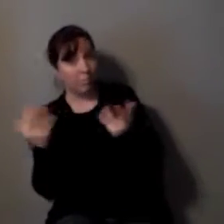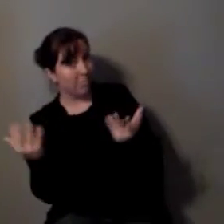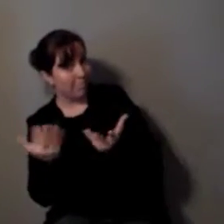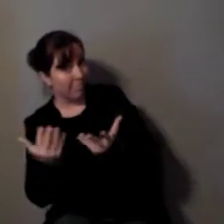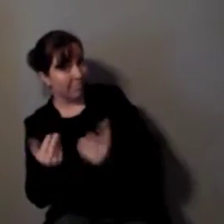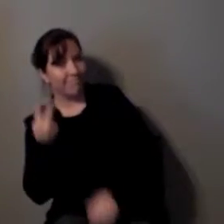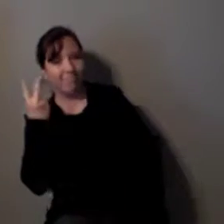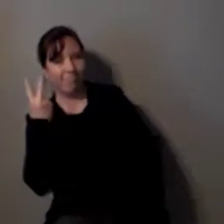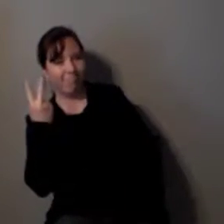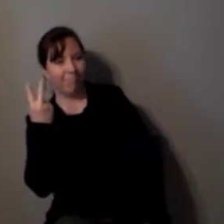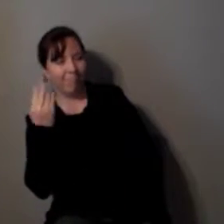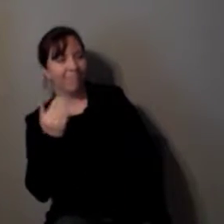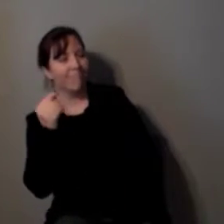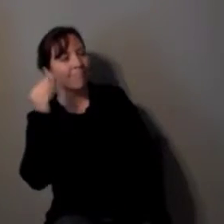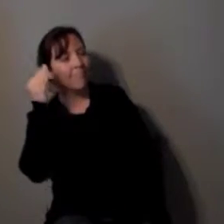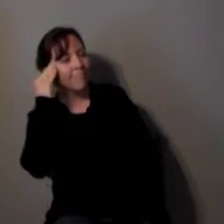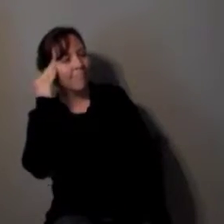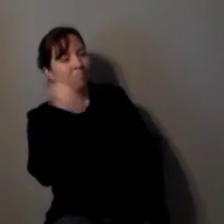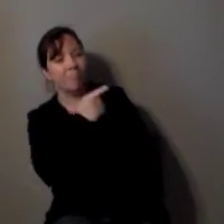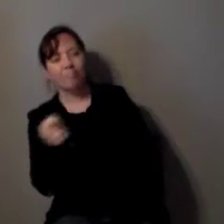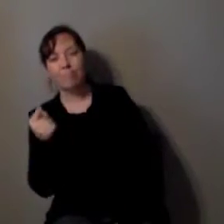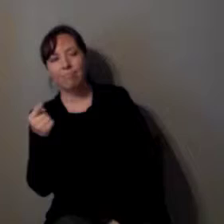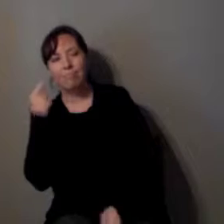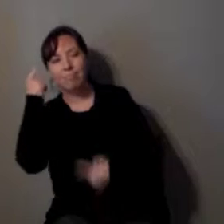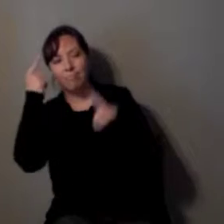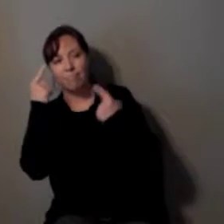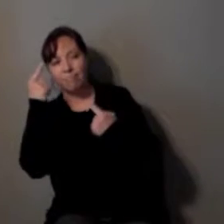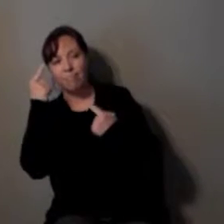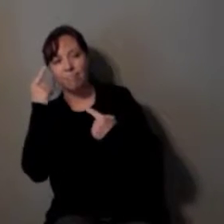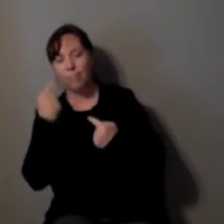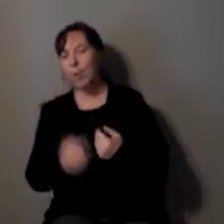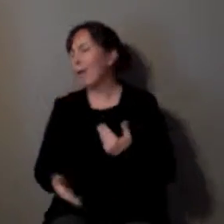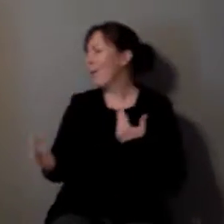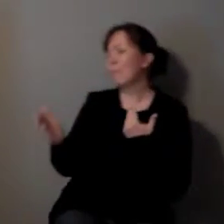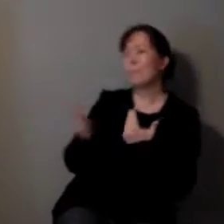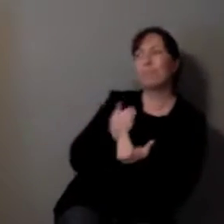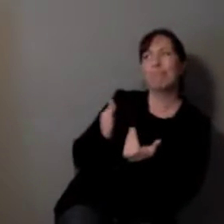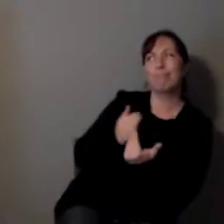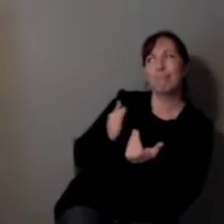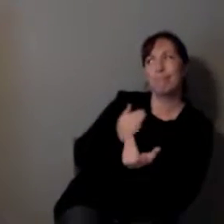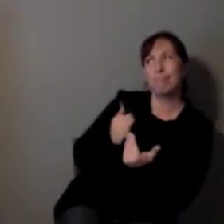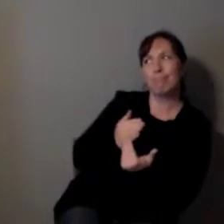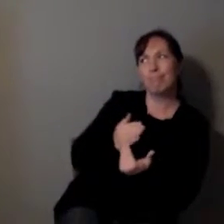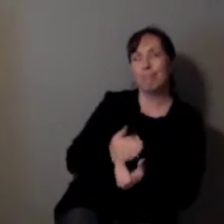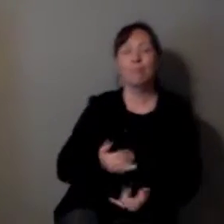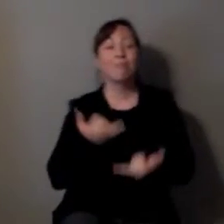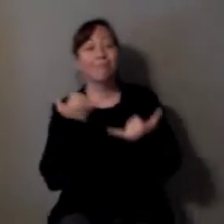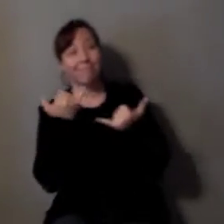was too easy. So let me give you something a little bit more difficult. I like the avocados. I might stick with that